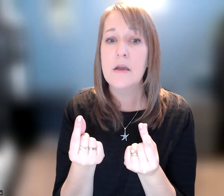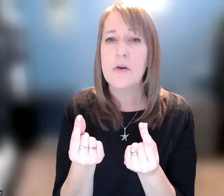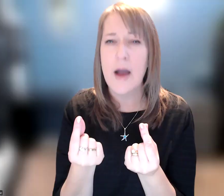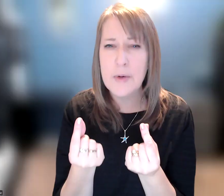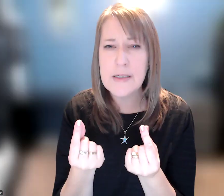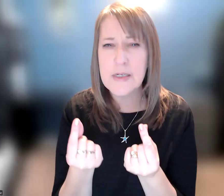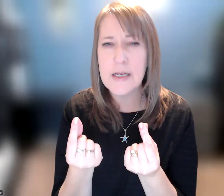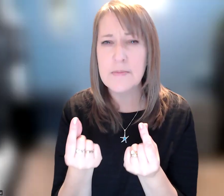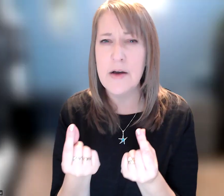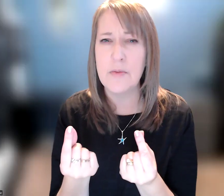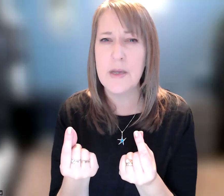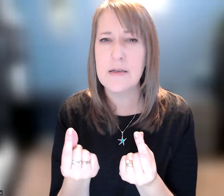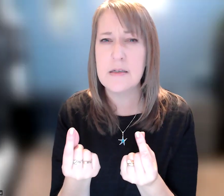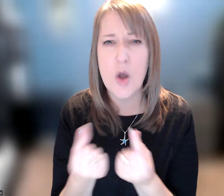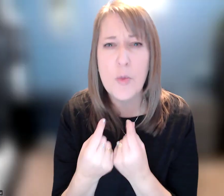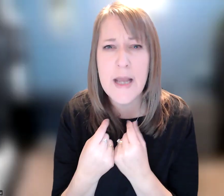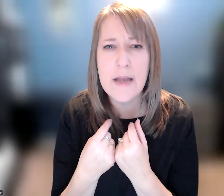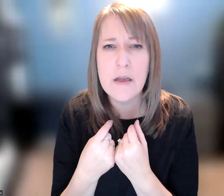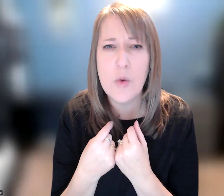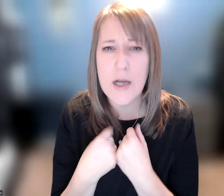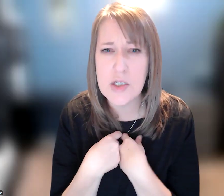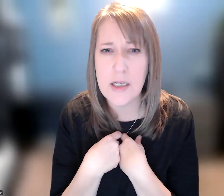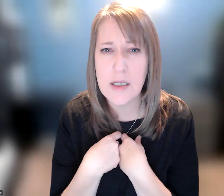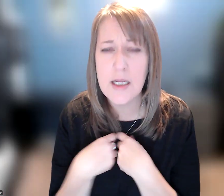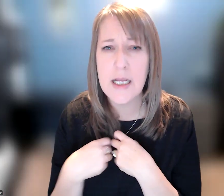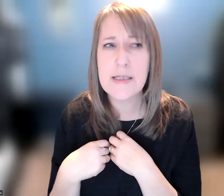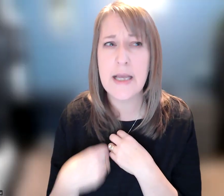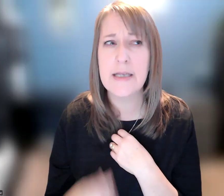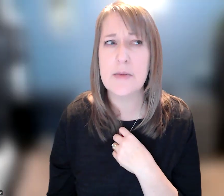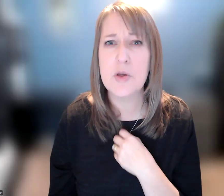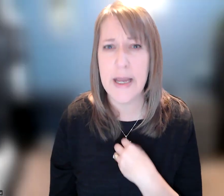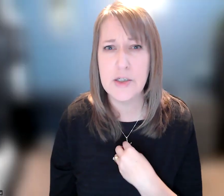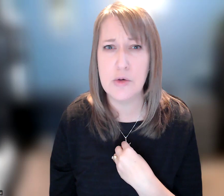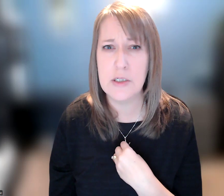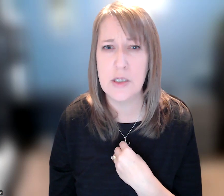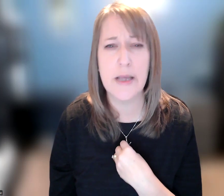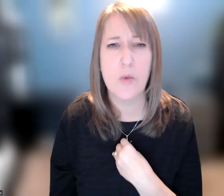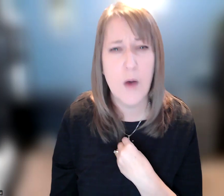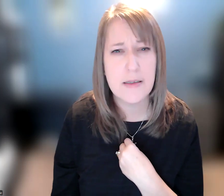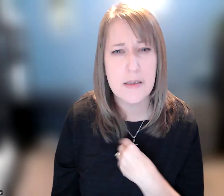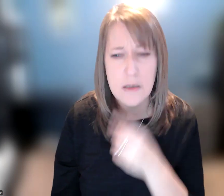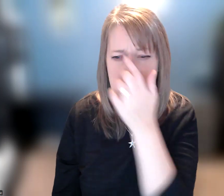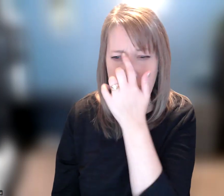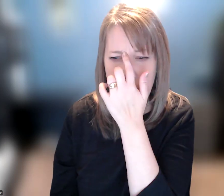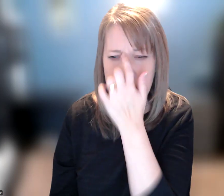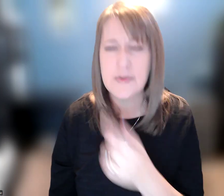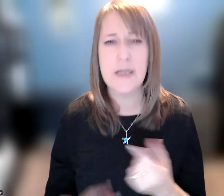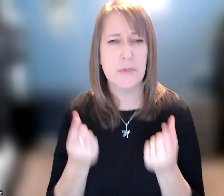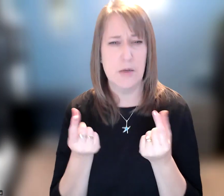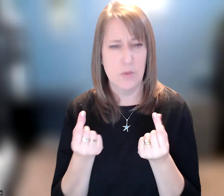your eyebrows have to come down because it's an open-ended question. It's like a WH question, like what? So your eyebrows have to come down. What